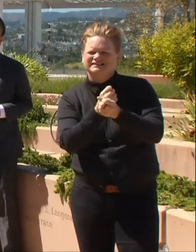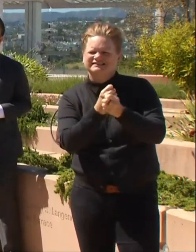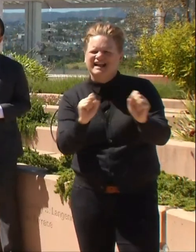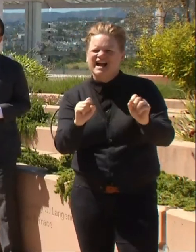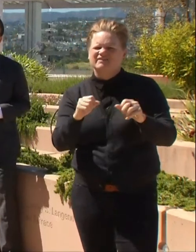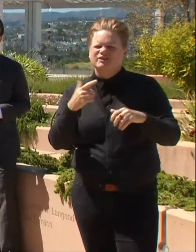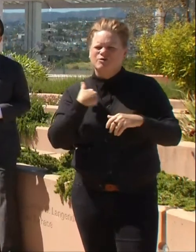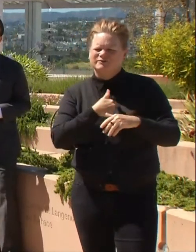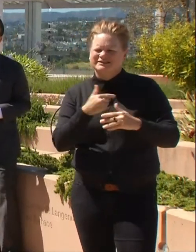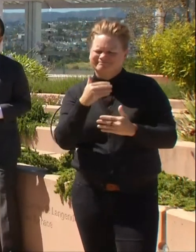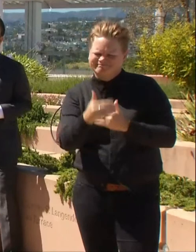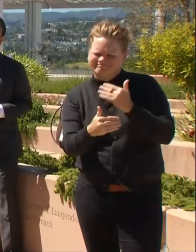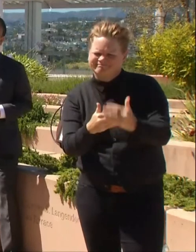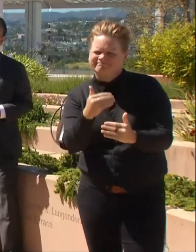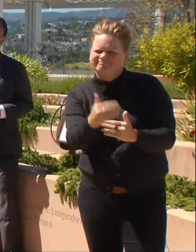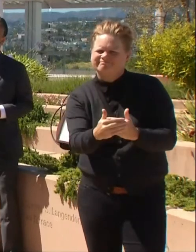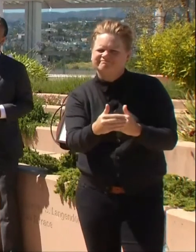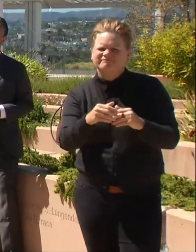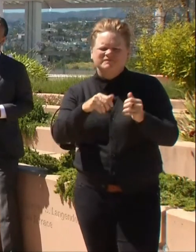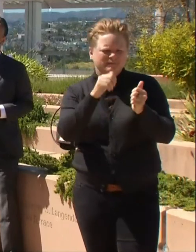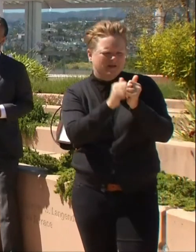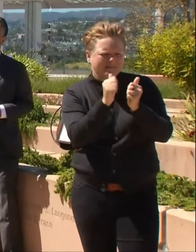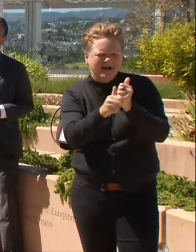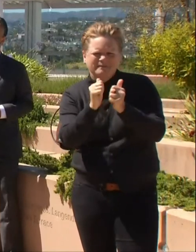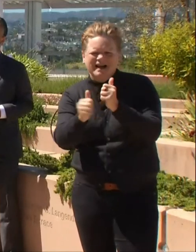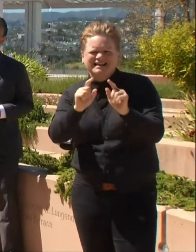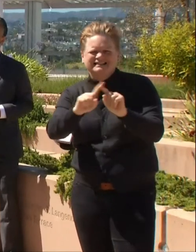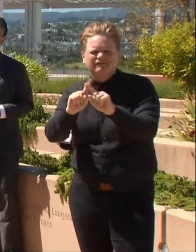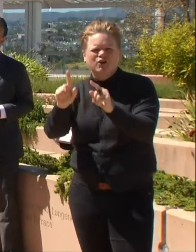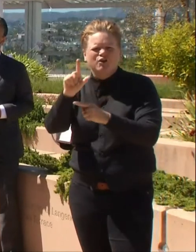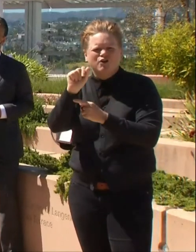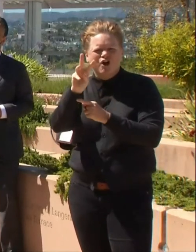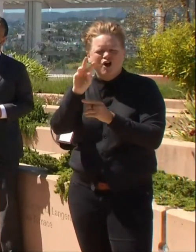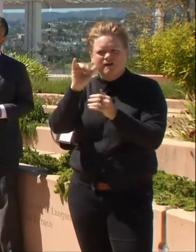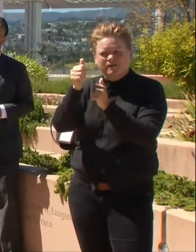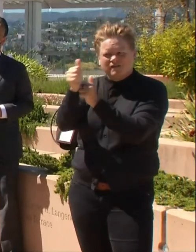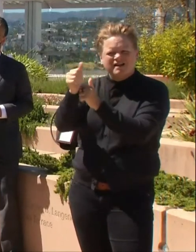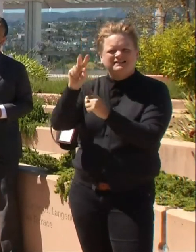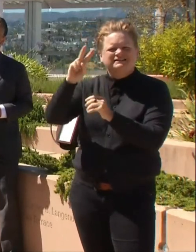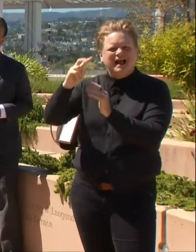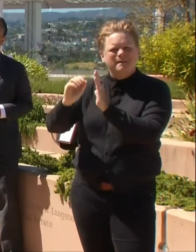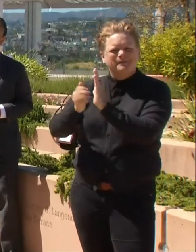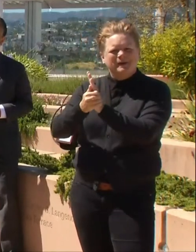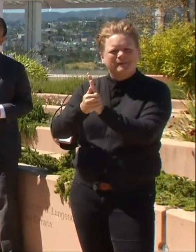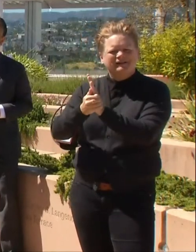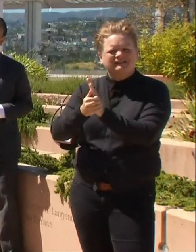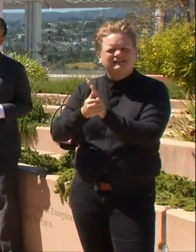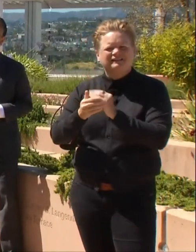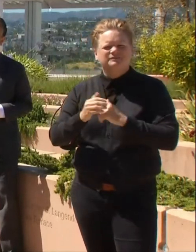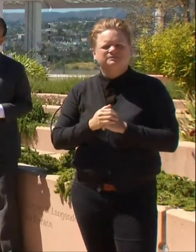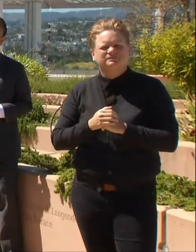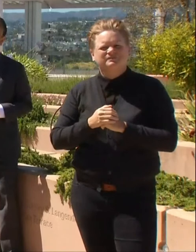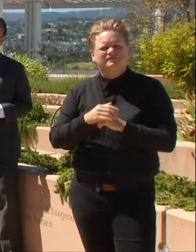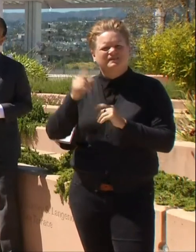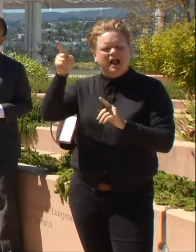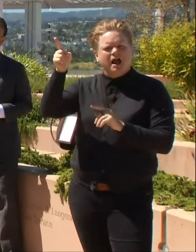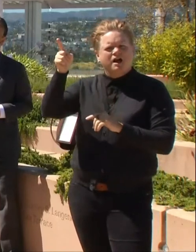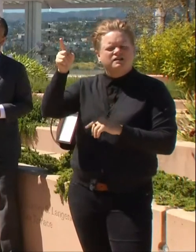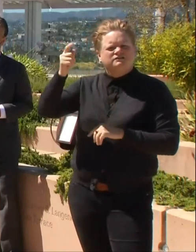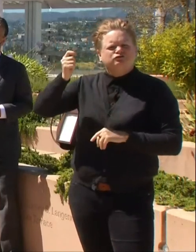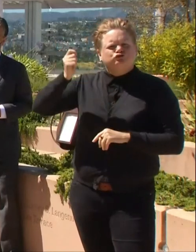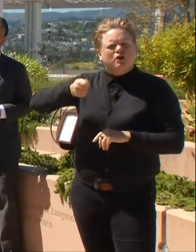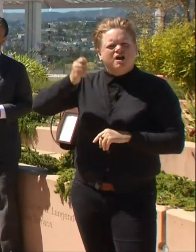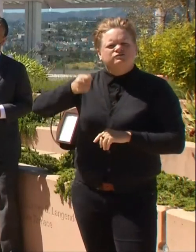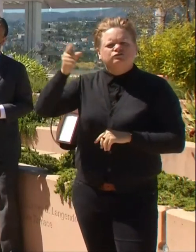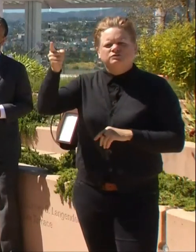Second Amendment to make our communities safer. And this judge seeks to strike down those laws and put our families and